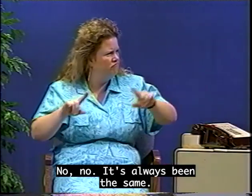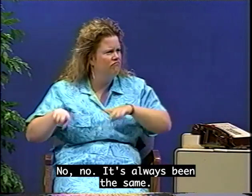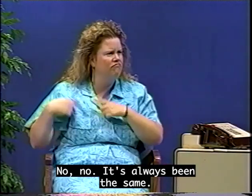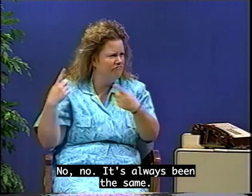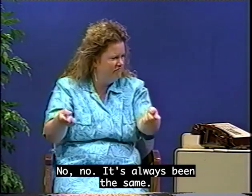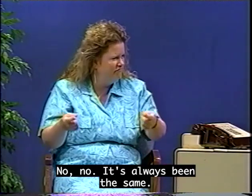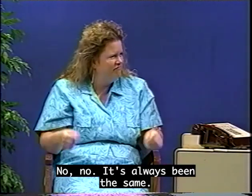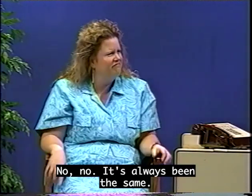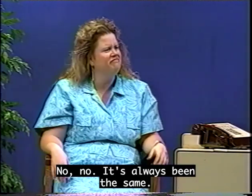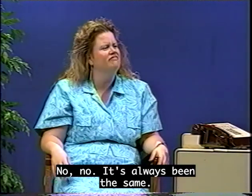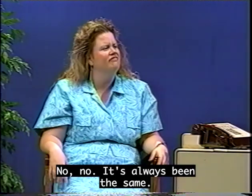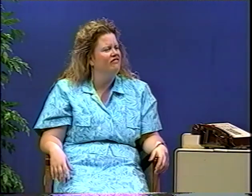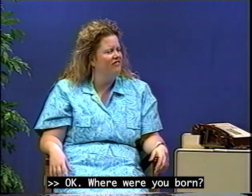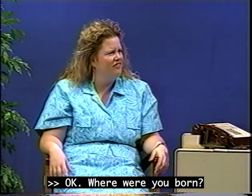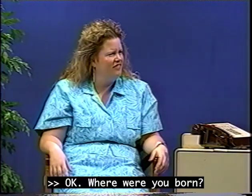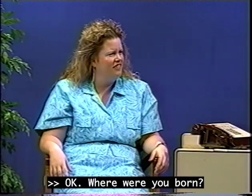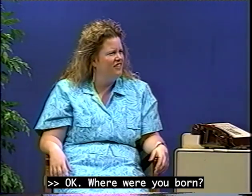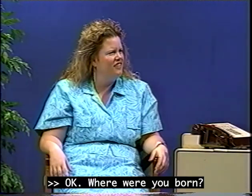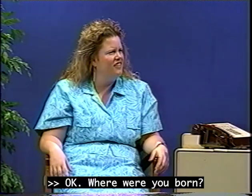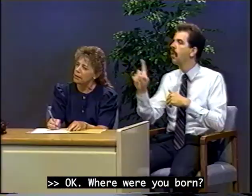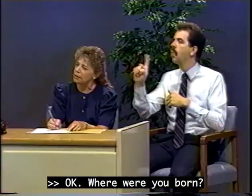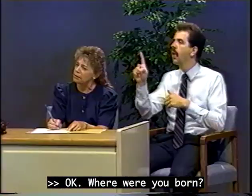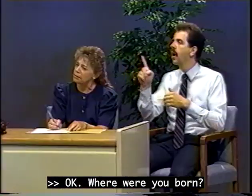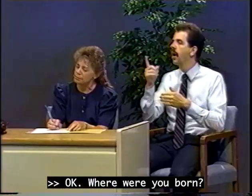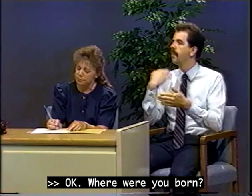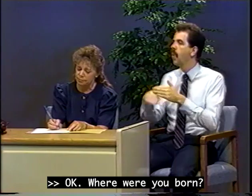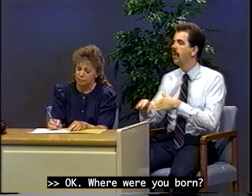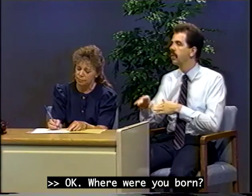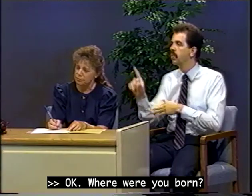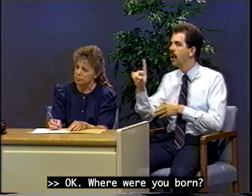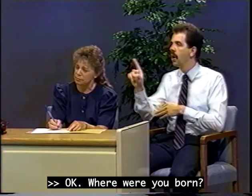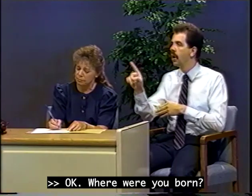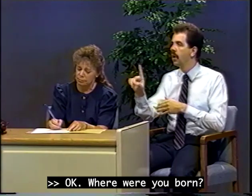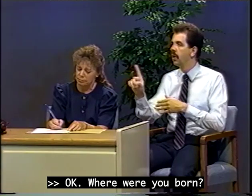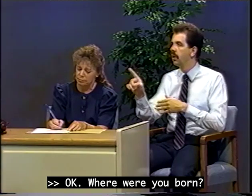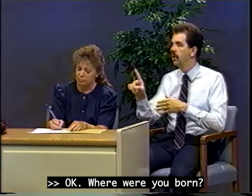No, it's always been the same. Okay, where were you born?